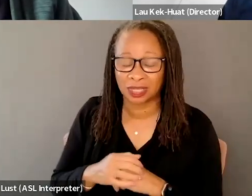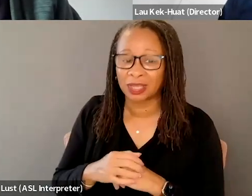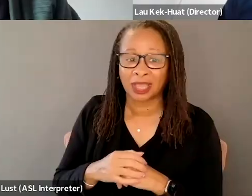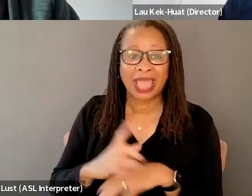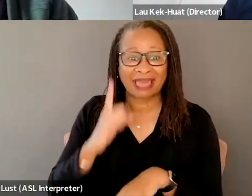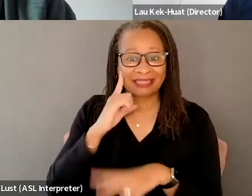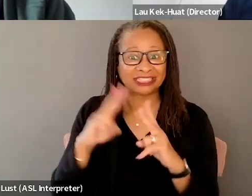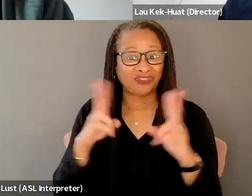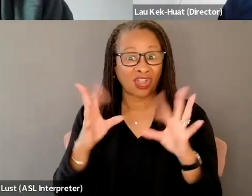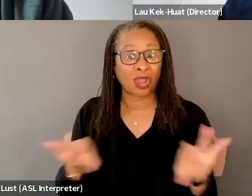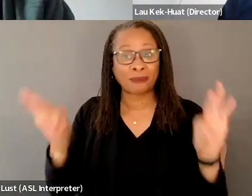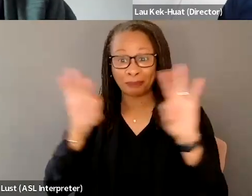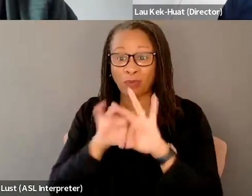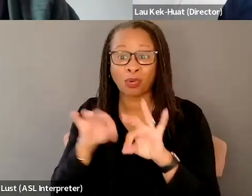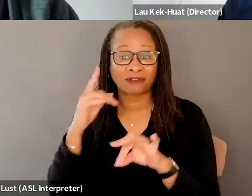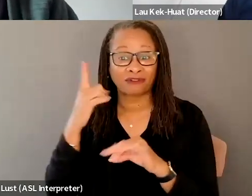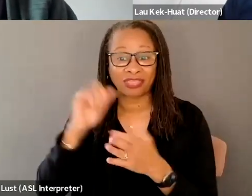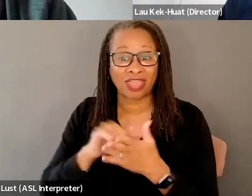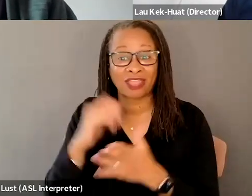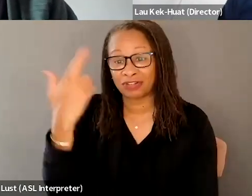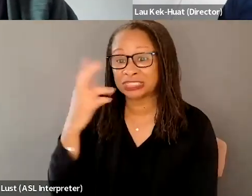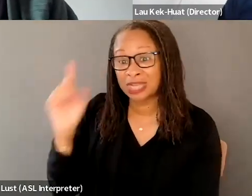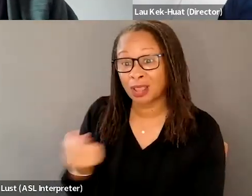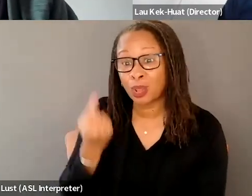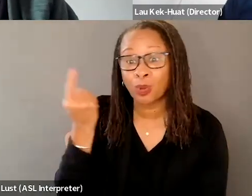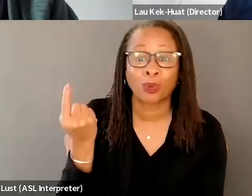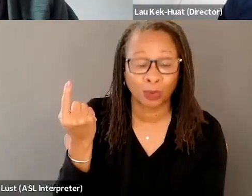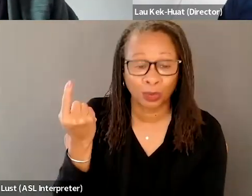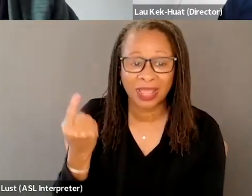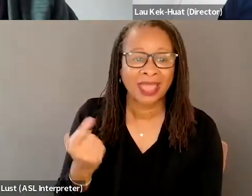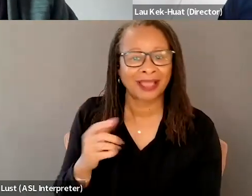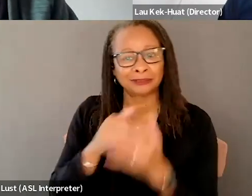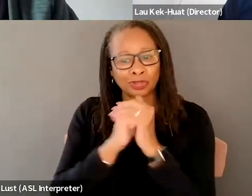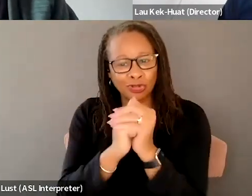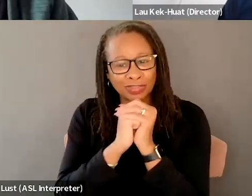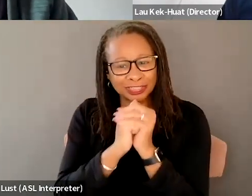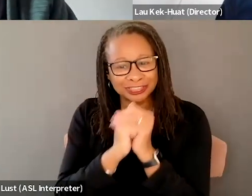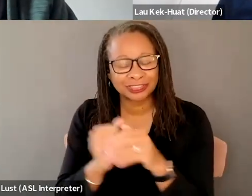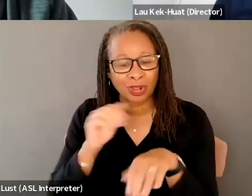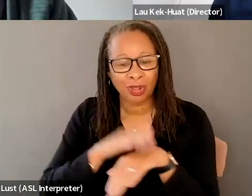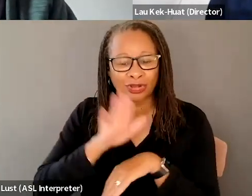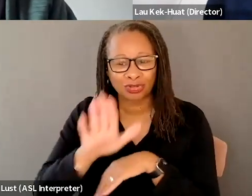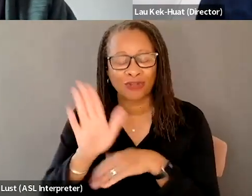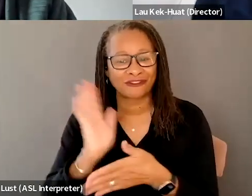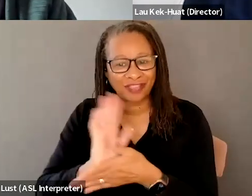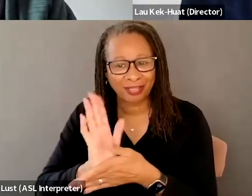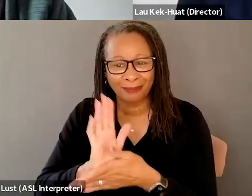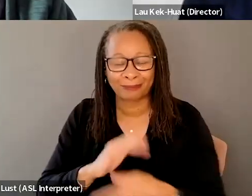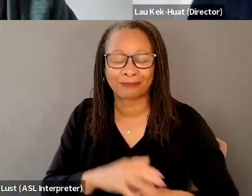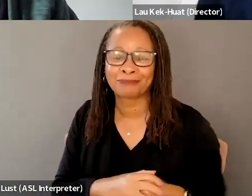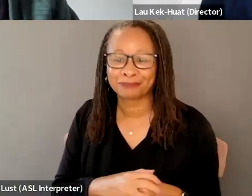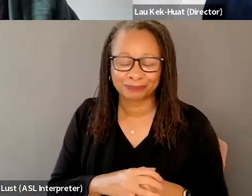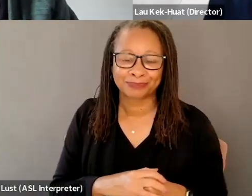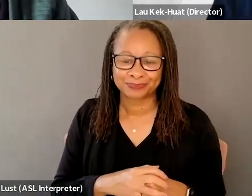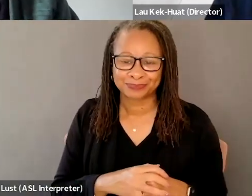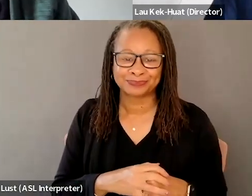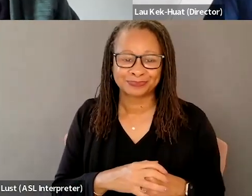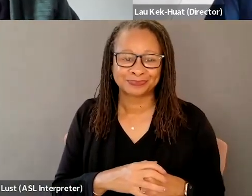it's extremely important for that reason alone, and I congratulate you once again on your fine.